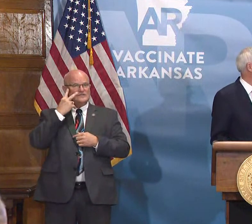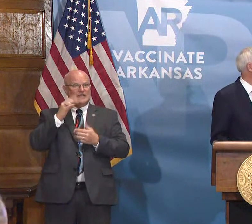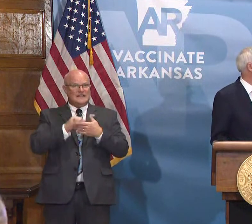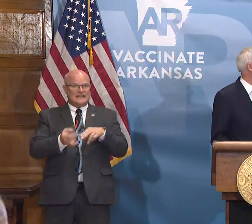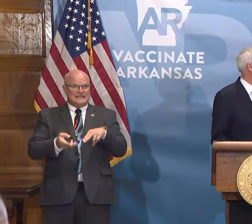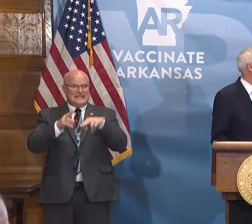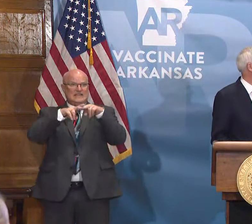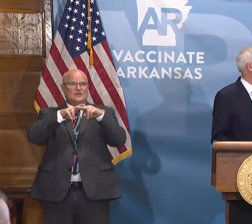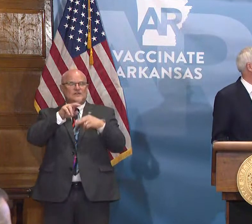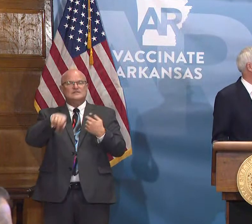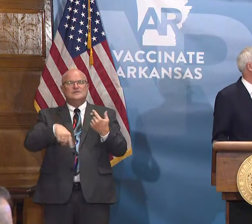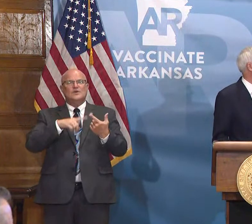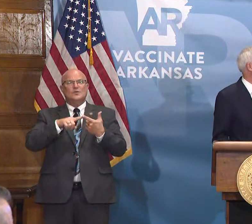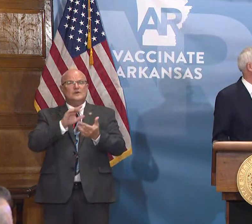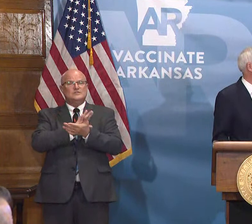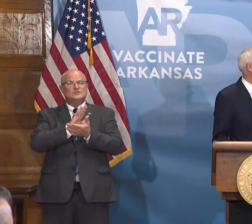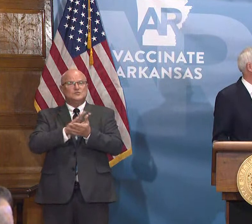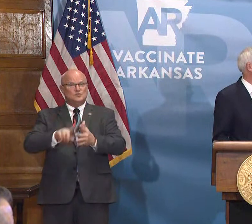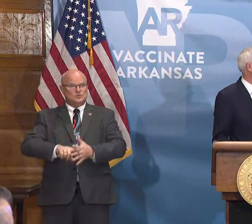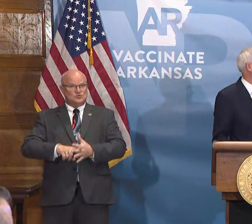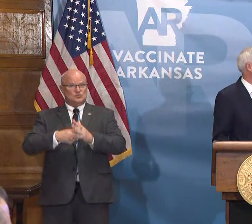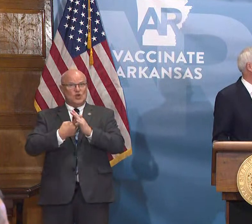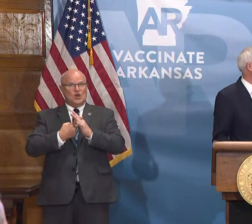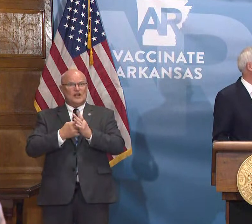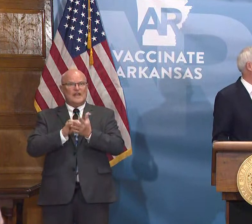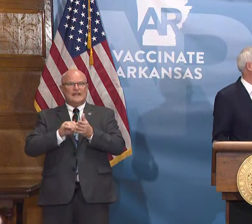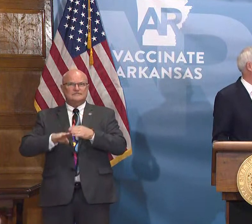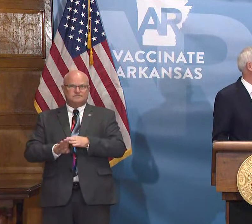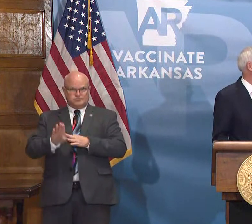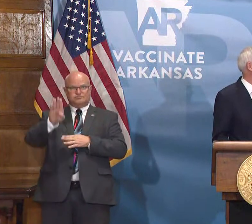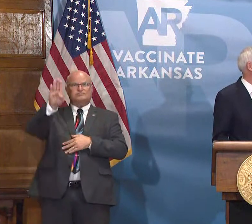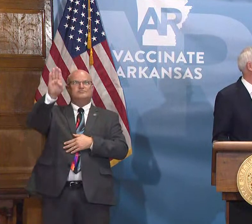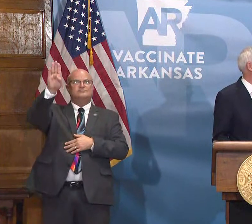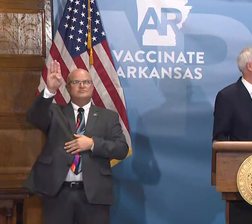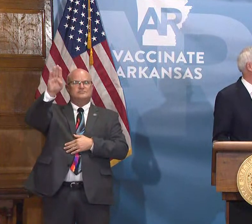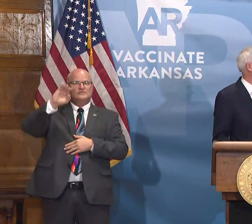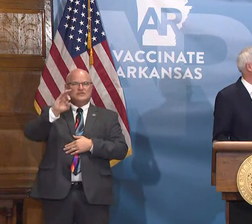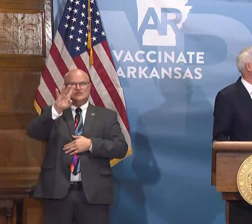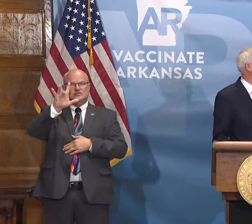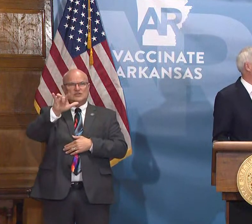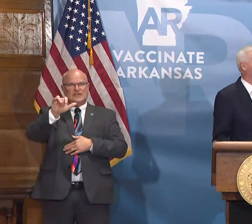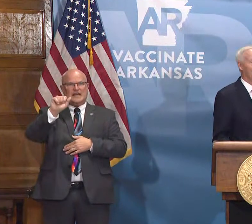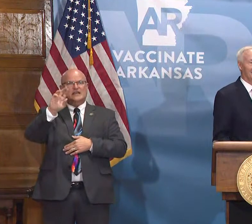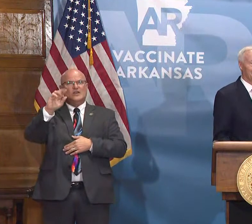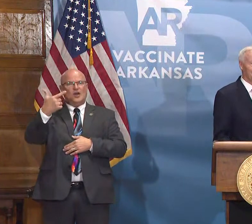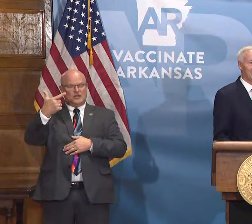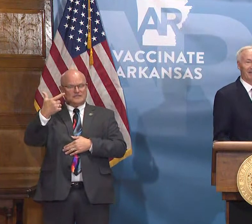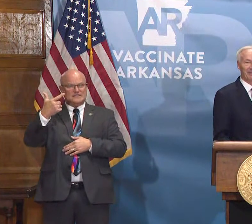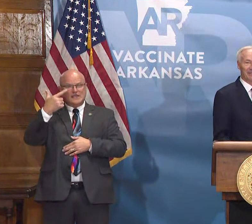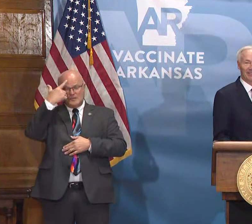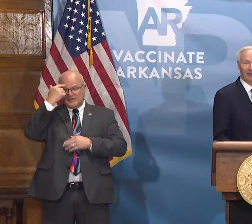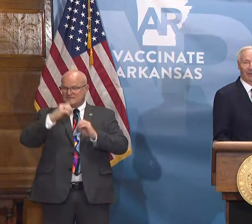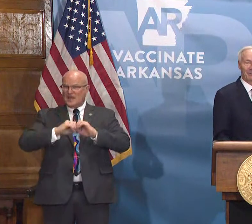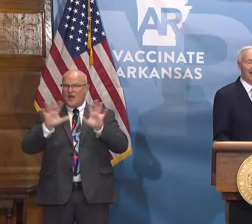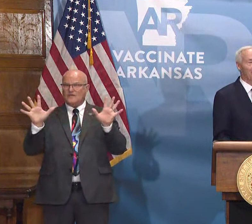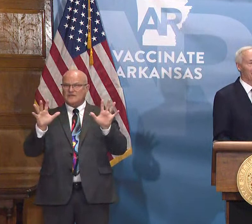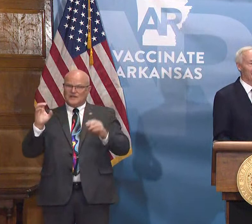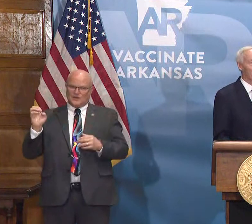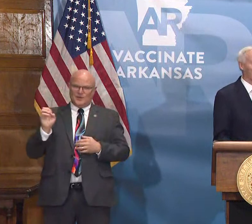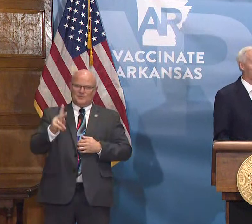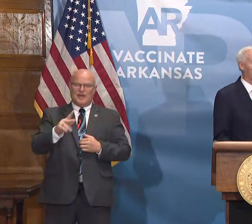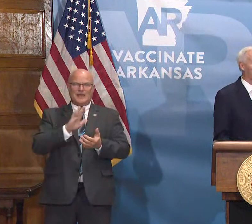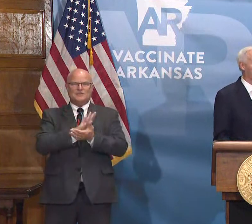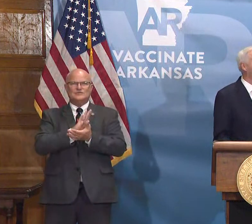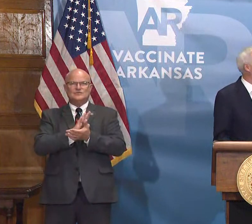that increase when school started, was that big jump there in July and August. Because obviously going back